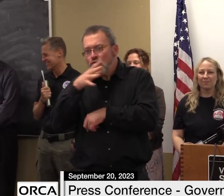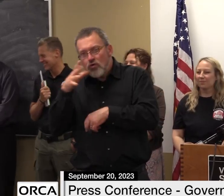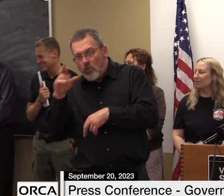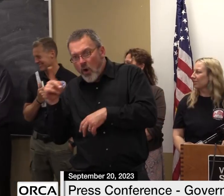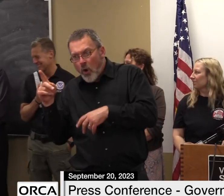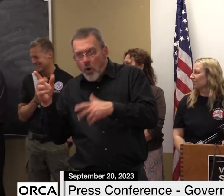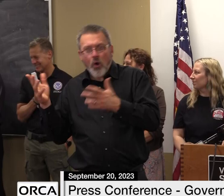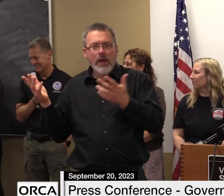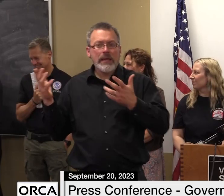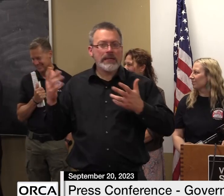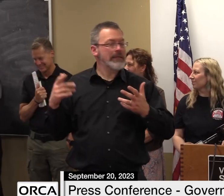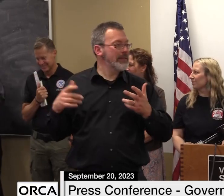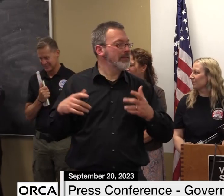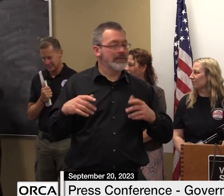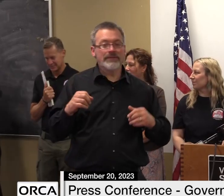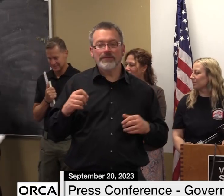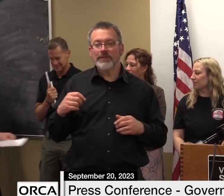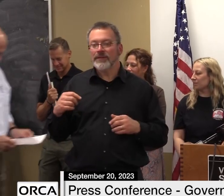well-versed.